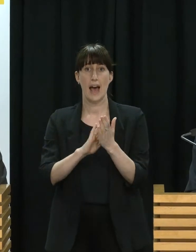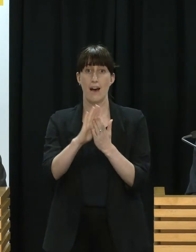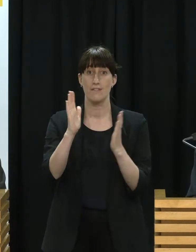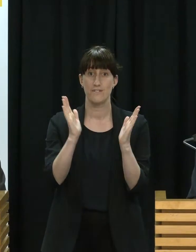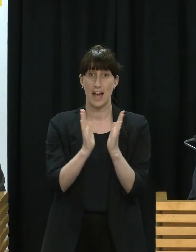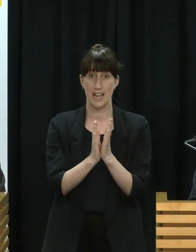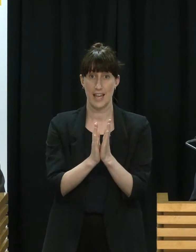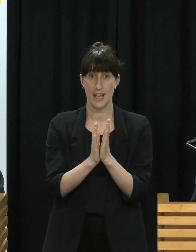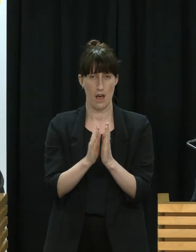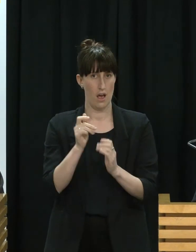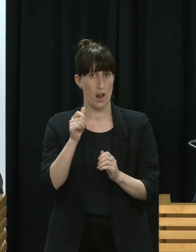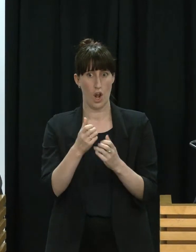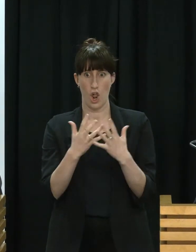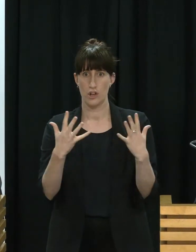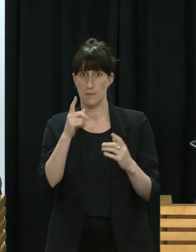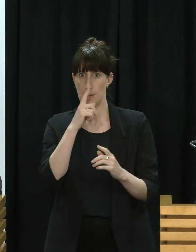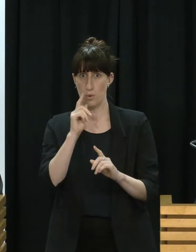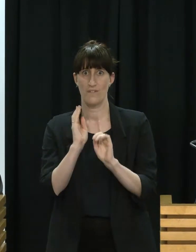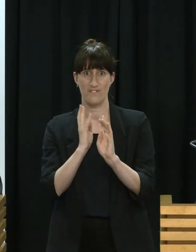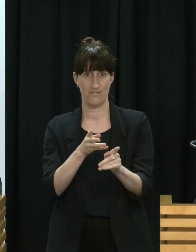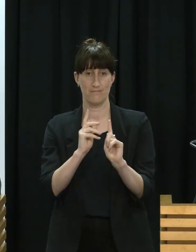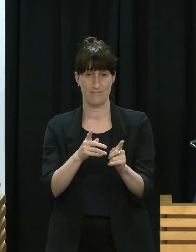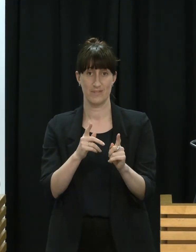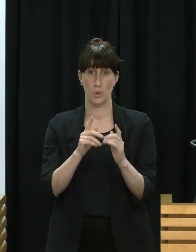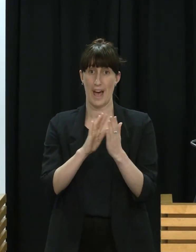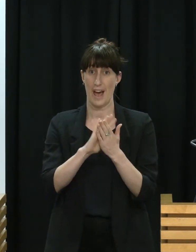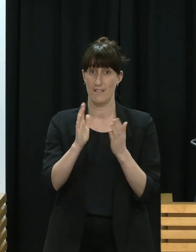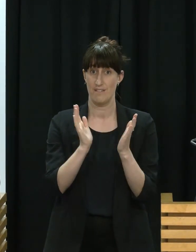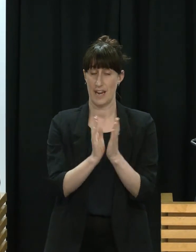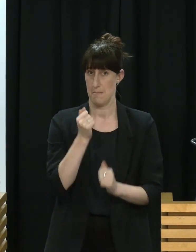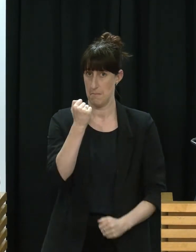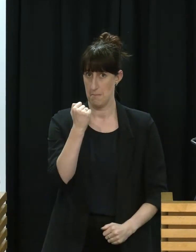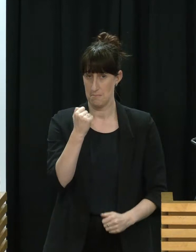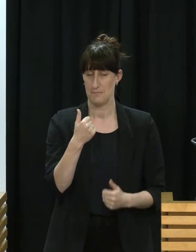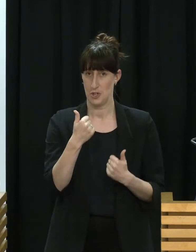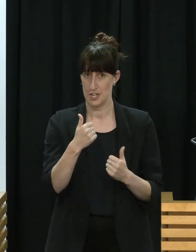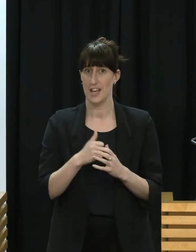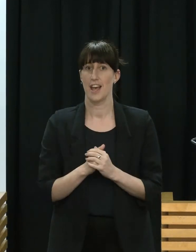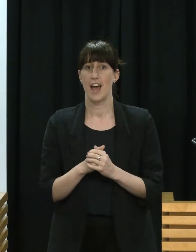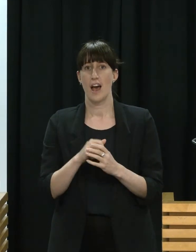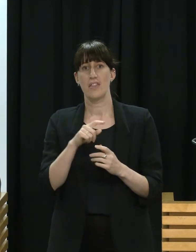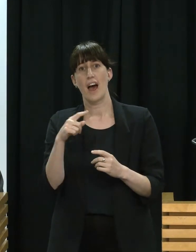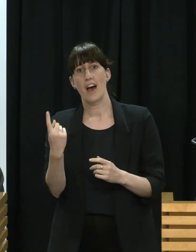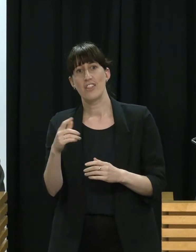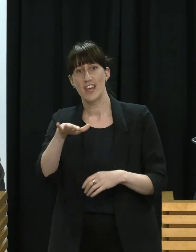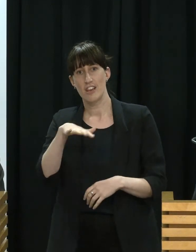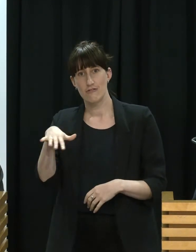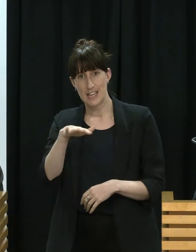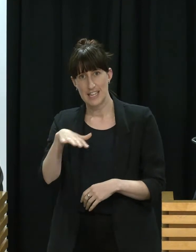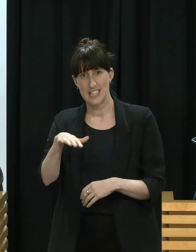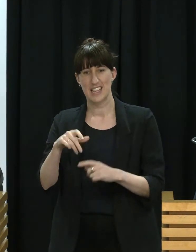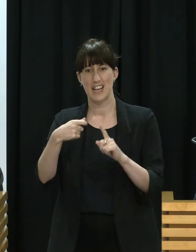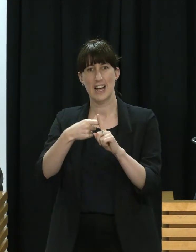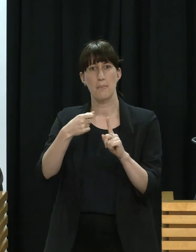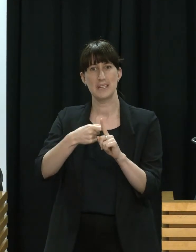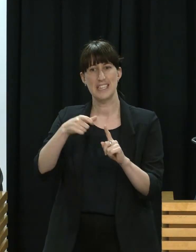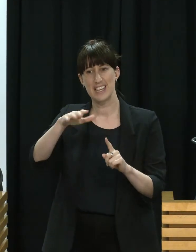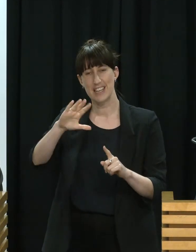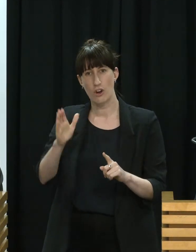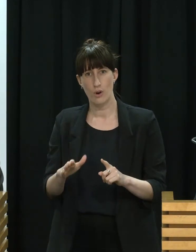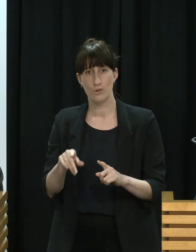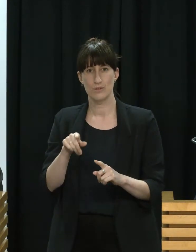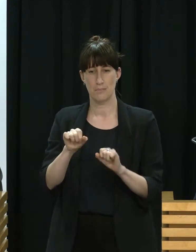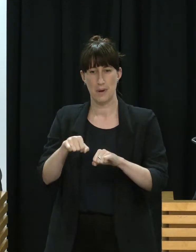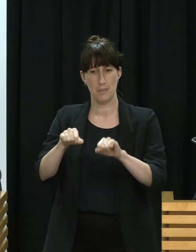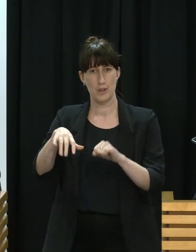Hutt. Wait times are pretty steady around the rest of the region. A reminder, if you know someone who was